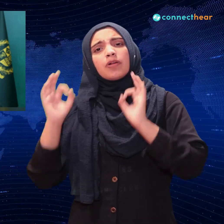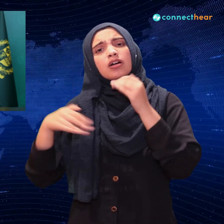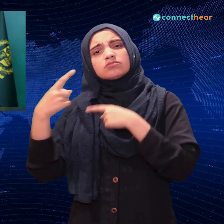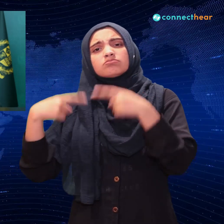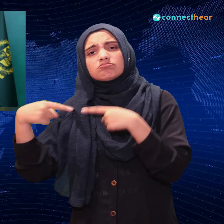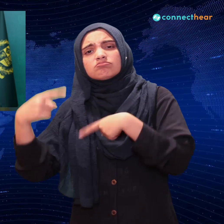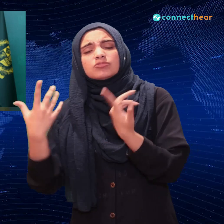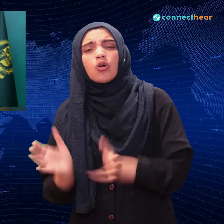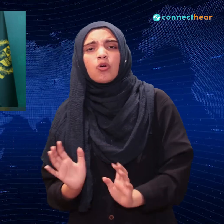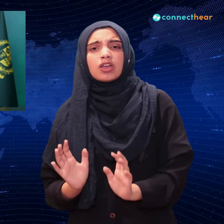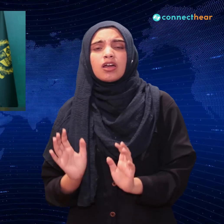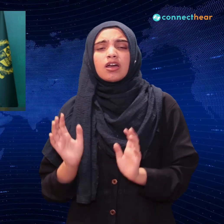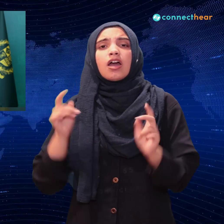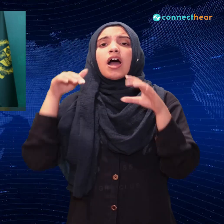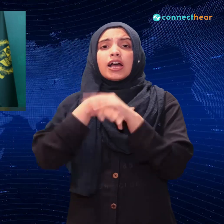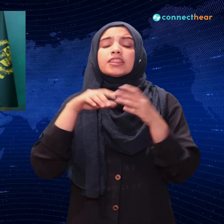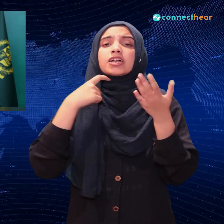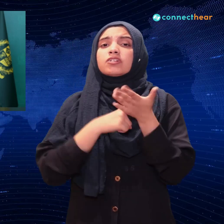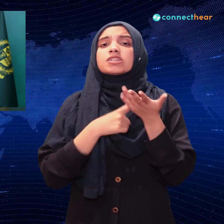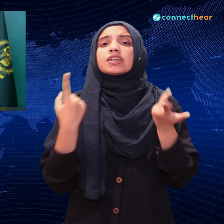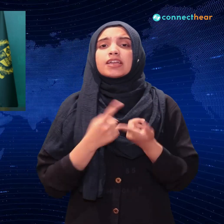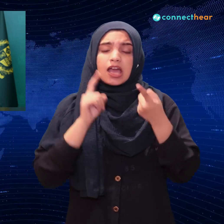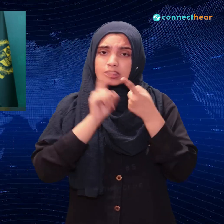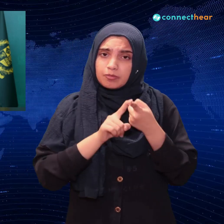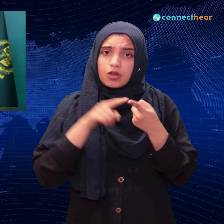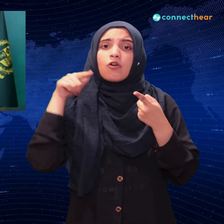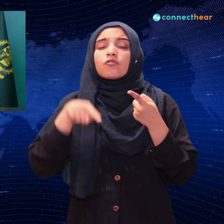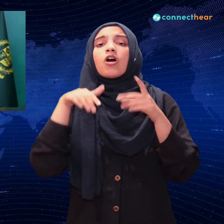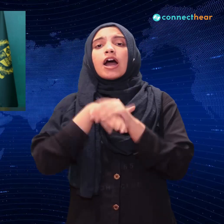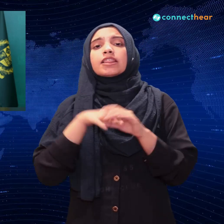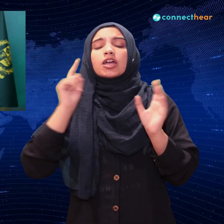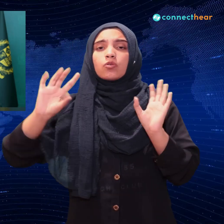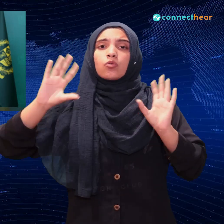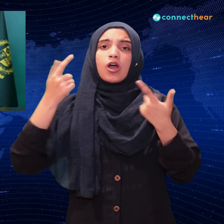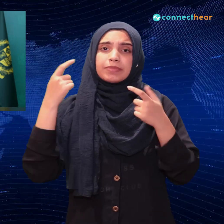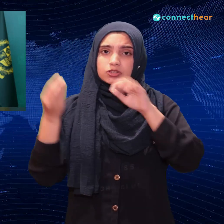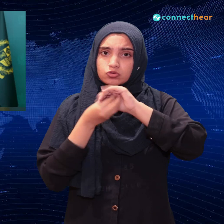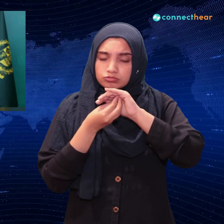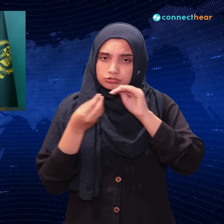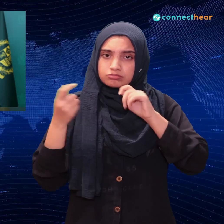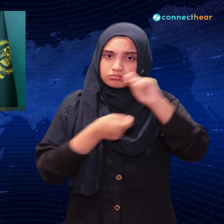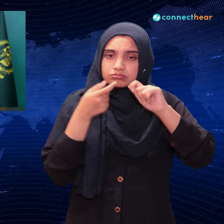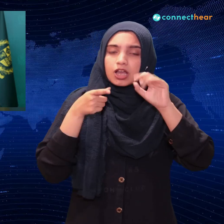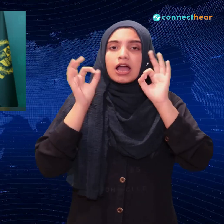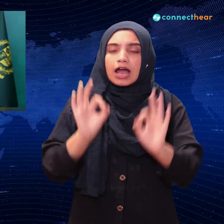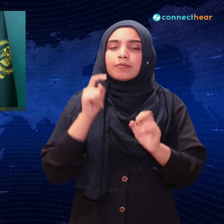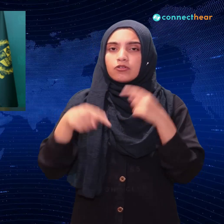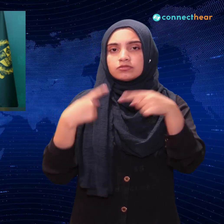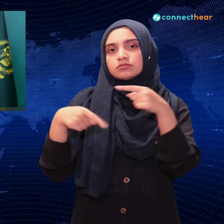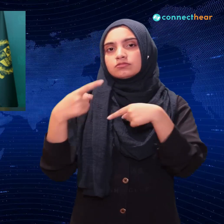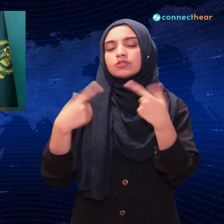it must do, number one, reverse its unilateral and illegal measures instituted since 5th